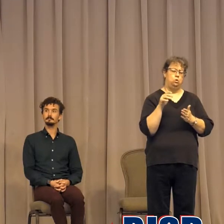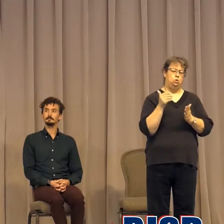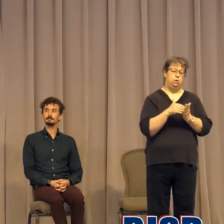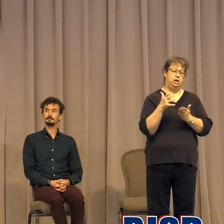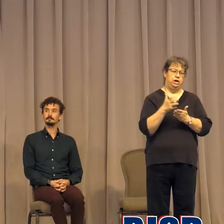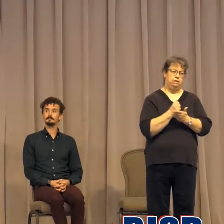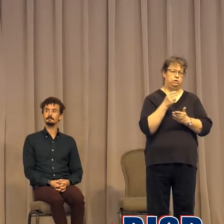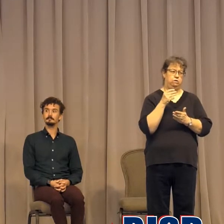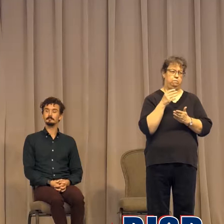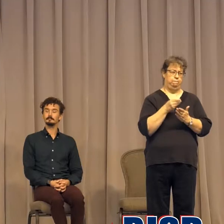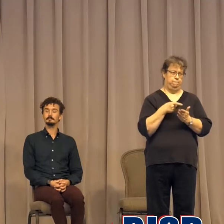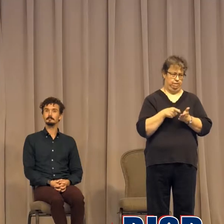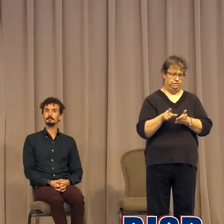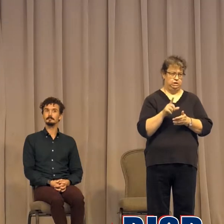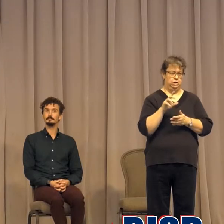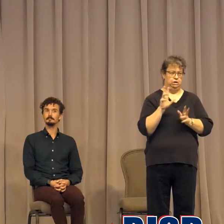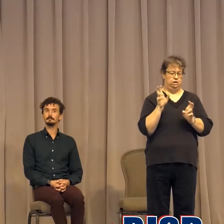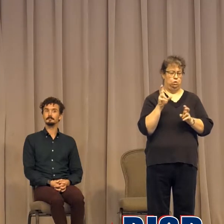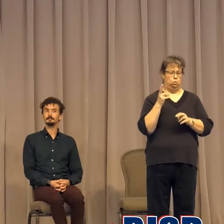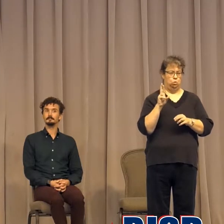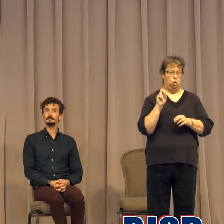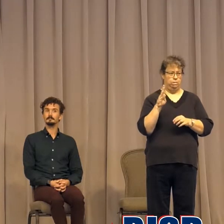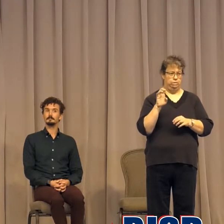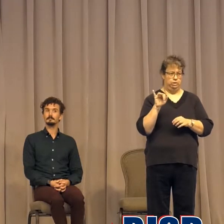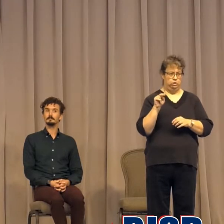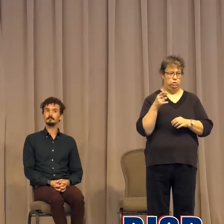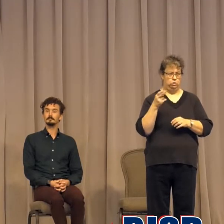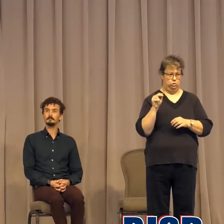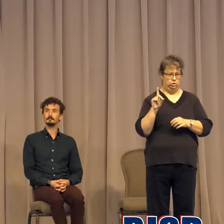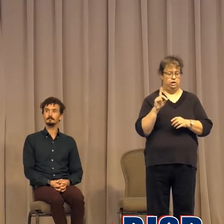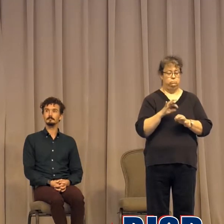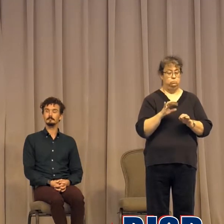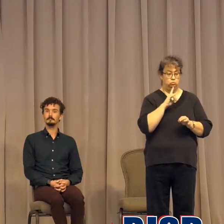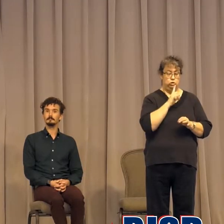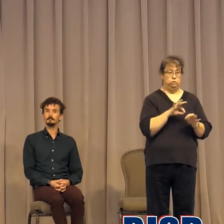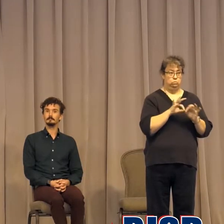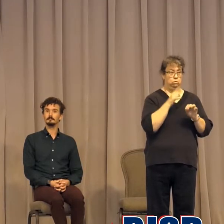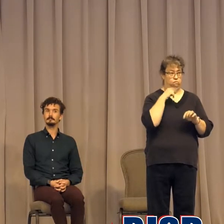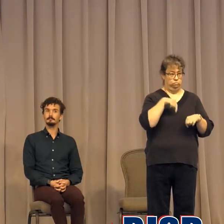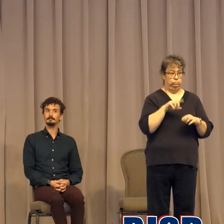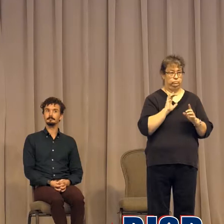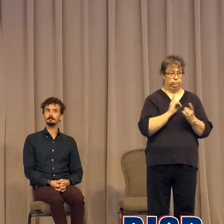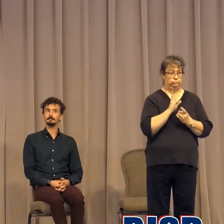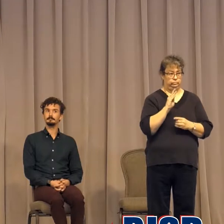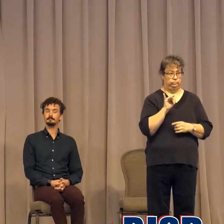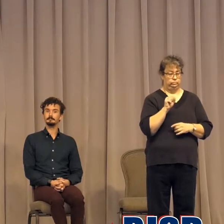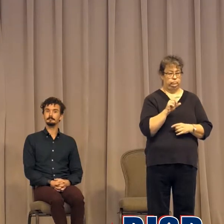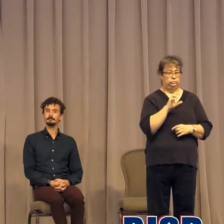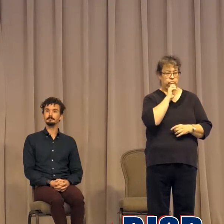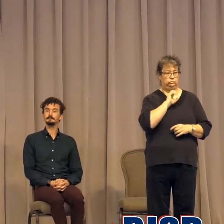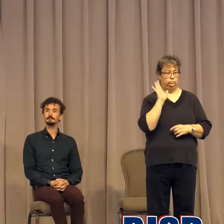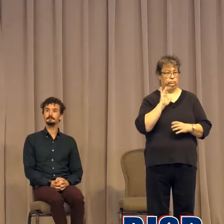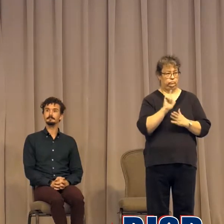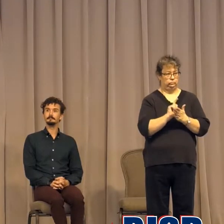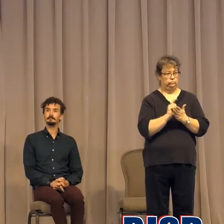Robin Hood, and as you know, that is particularly important in BISD. Under the old law,